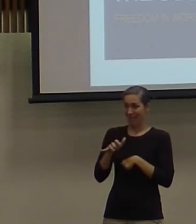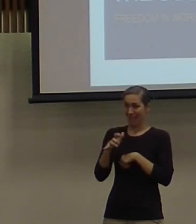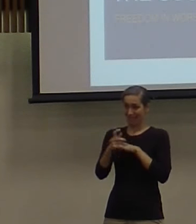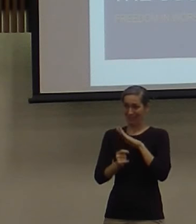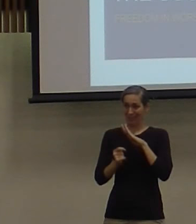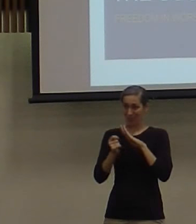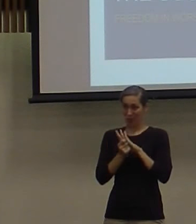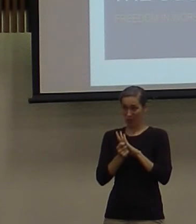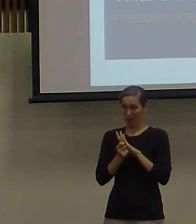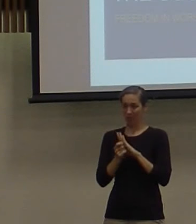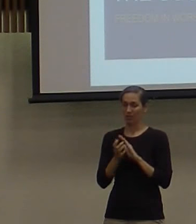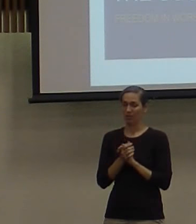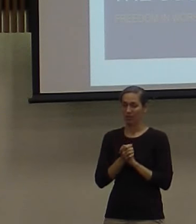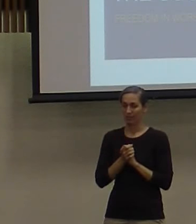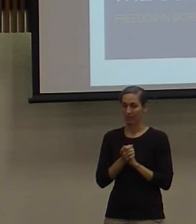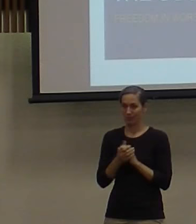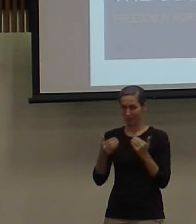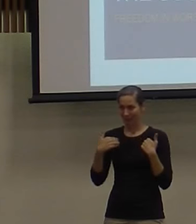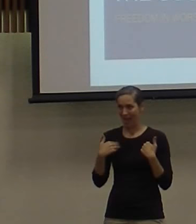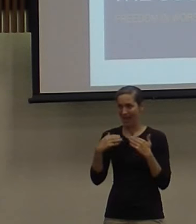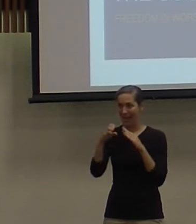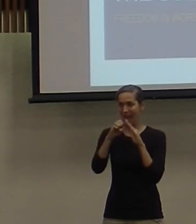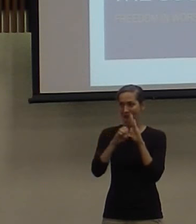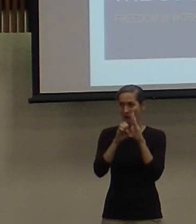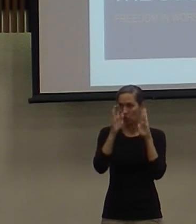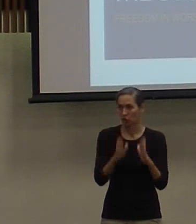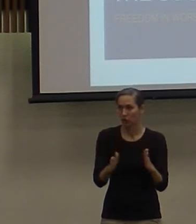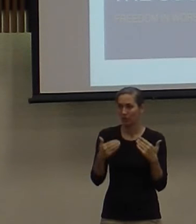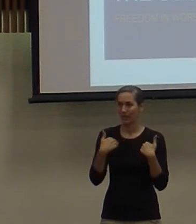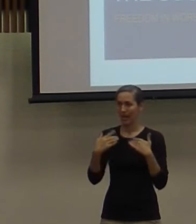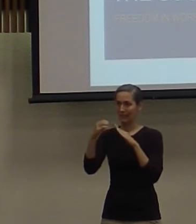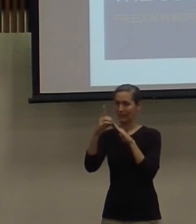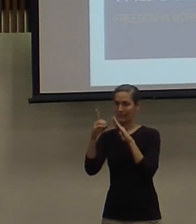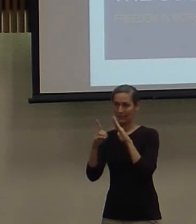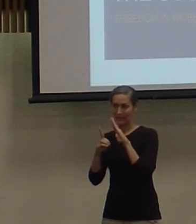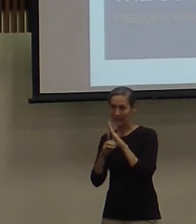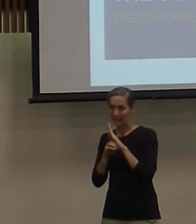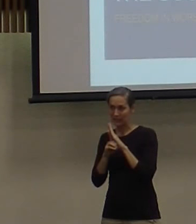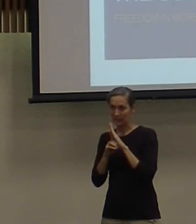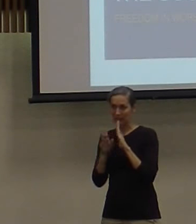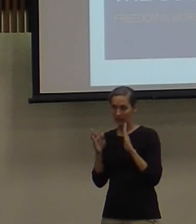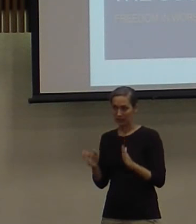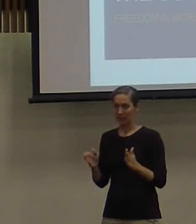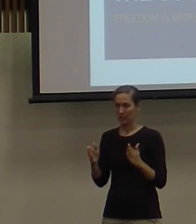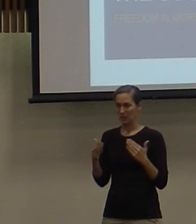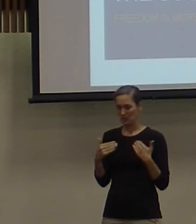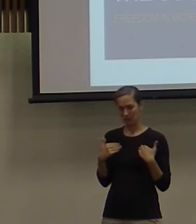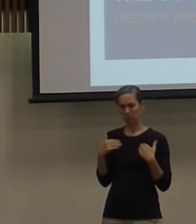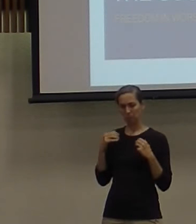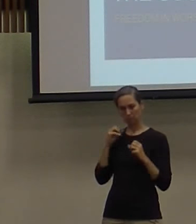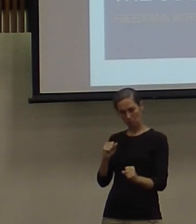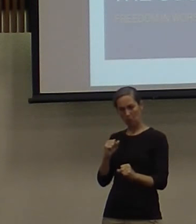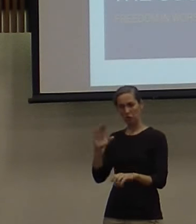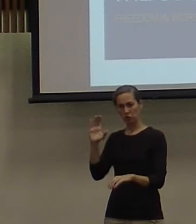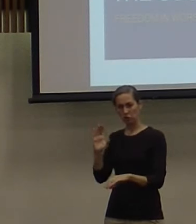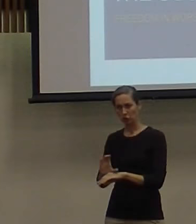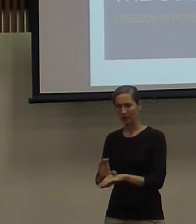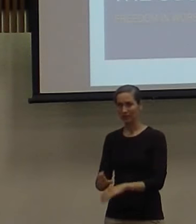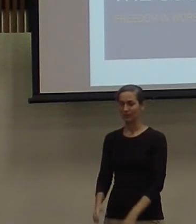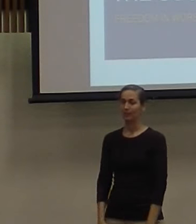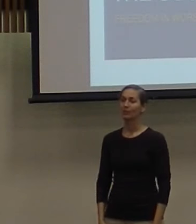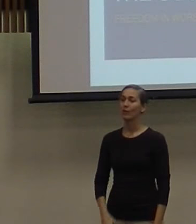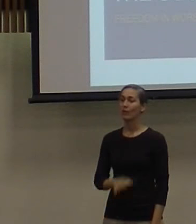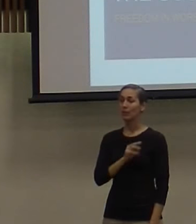also have eldership, deacon, and well-established churches. So the missionary